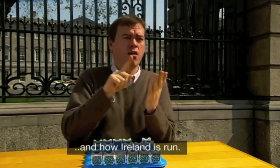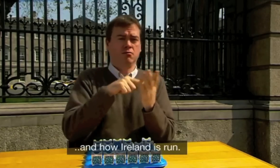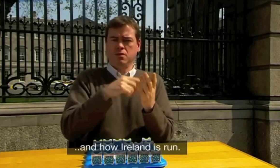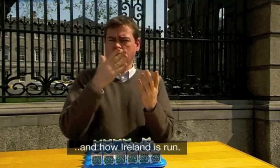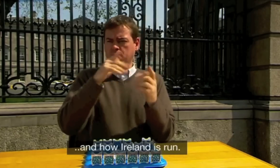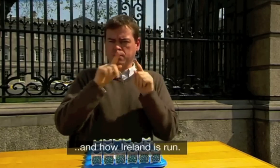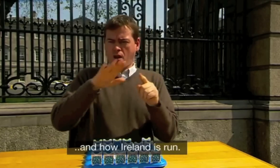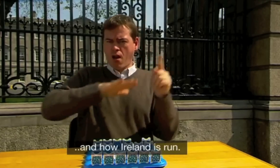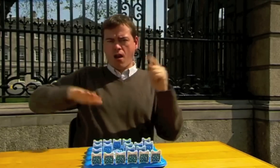run.